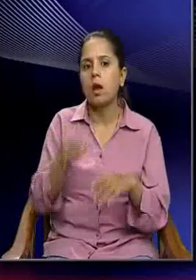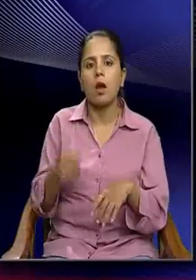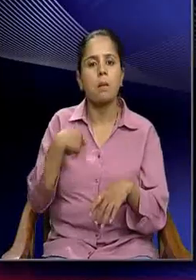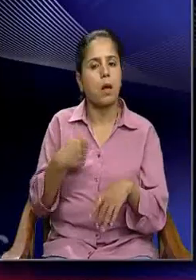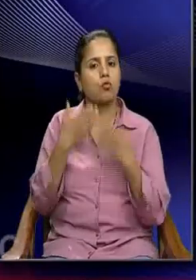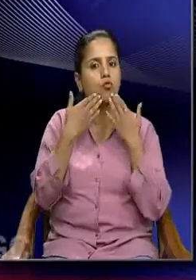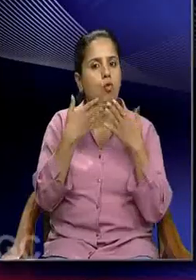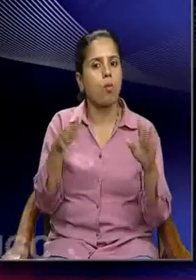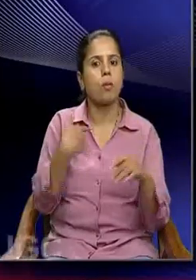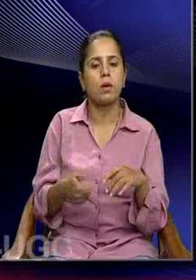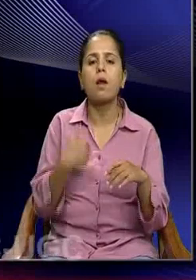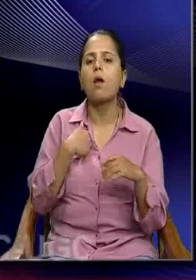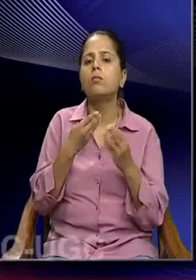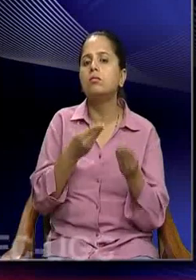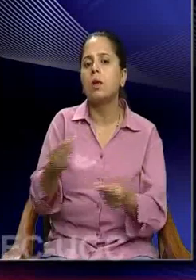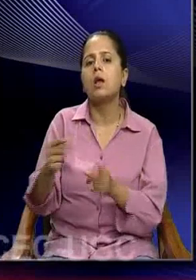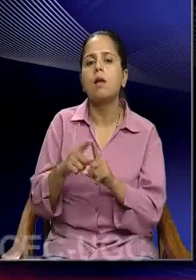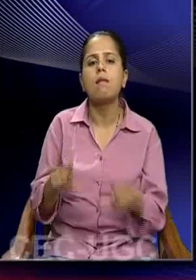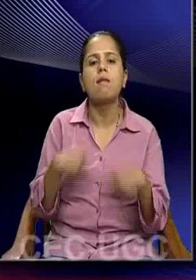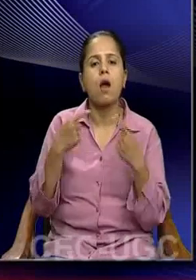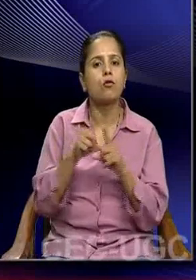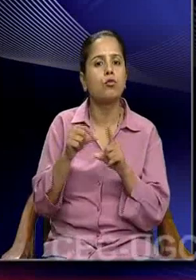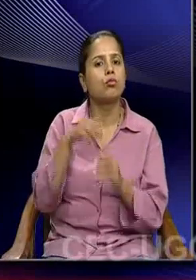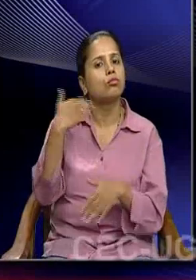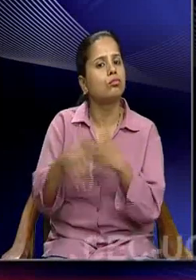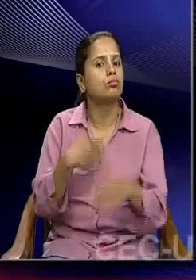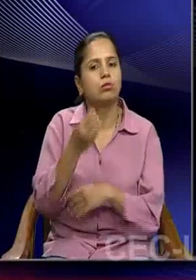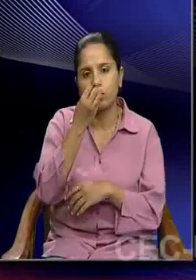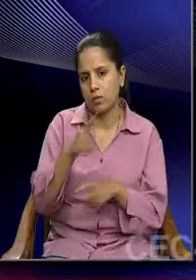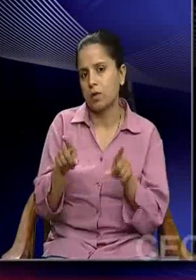the flow of life.